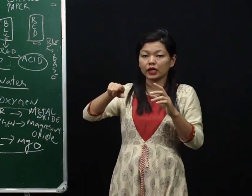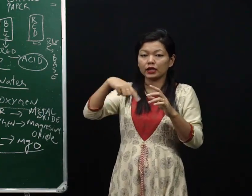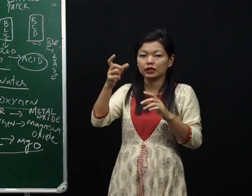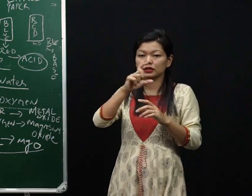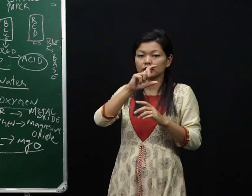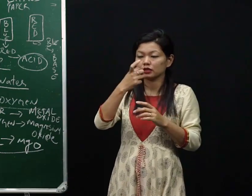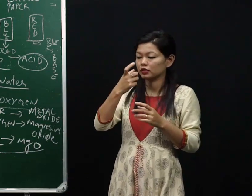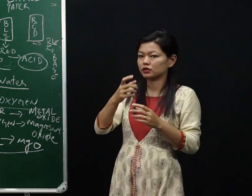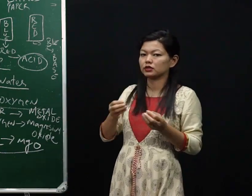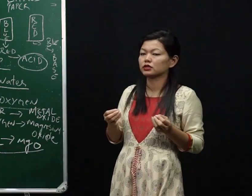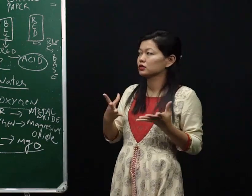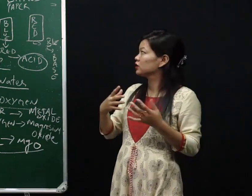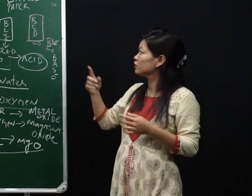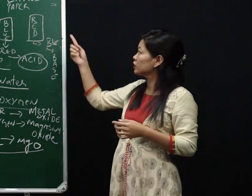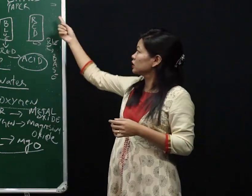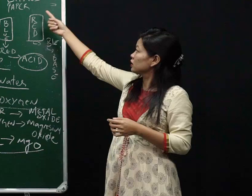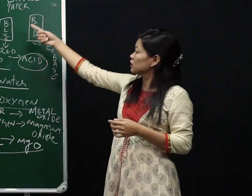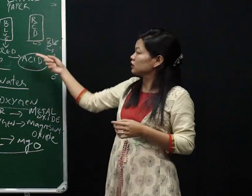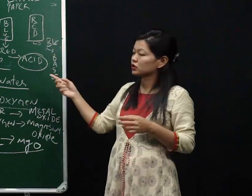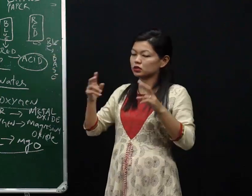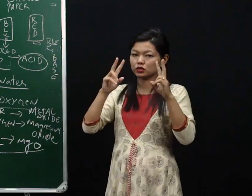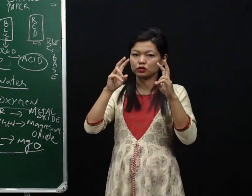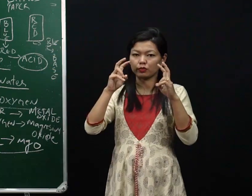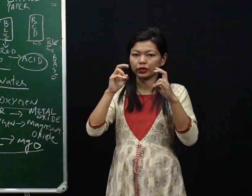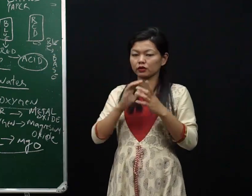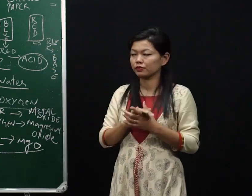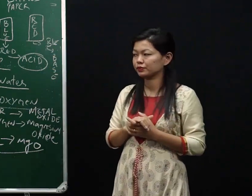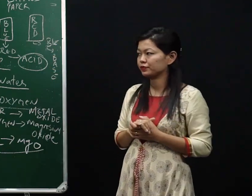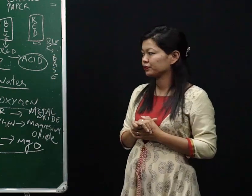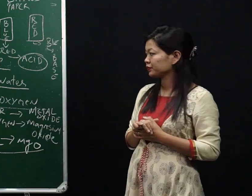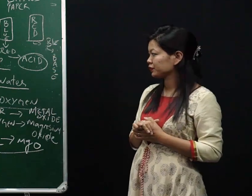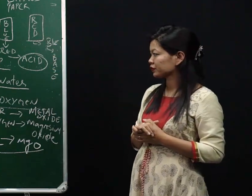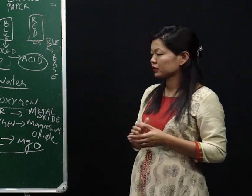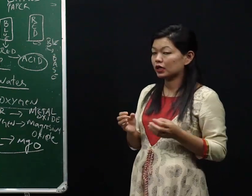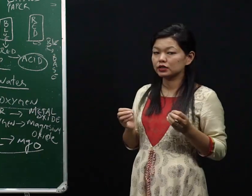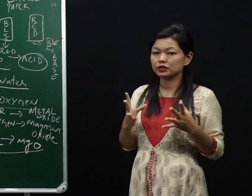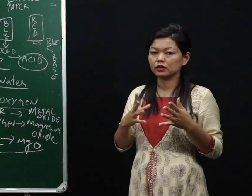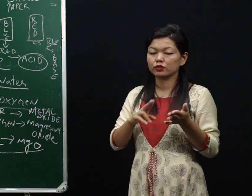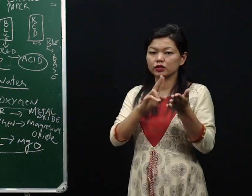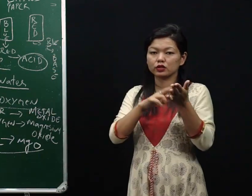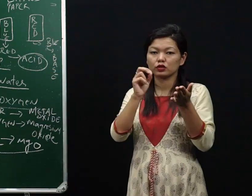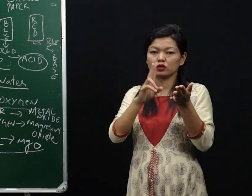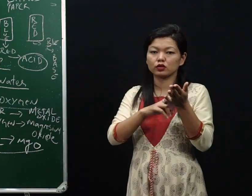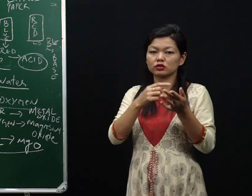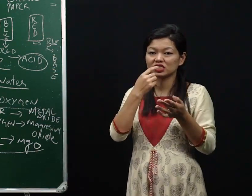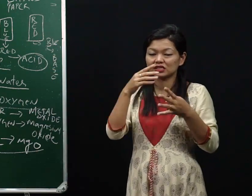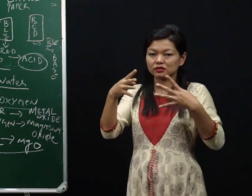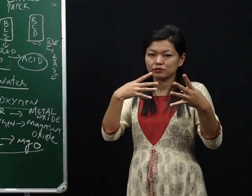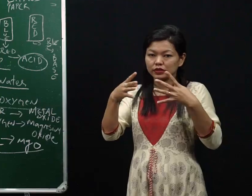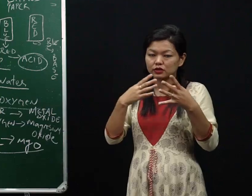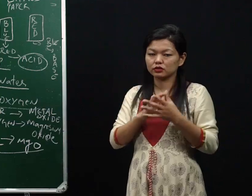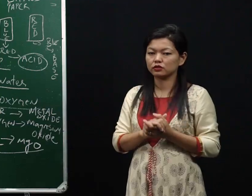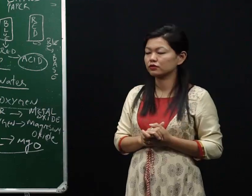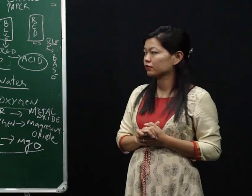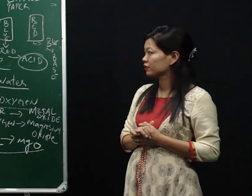paper, color differentiation, and we'll begin with non-metals reacting with oxygen,